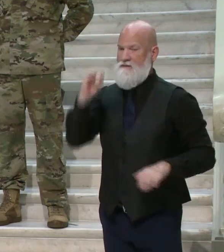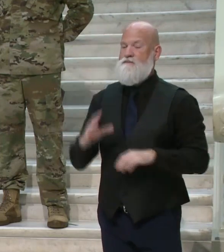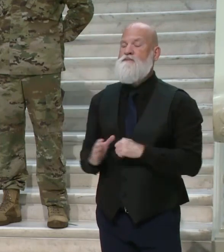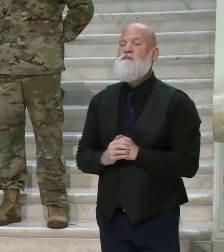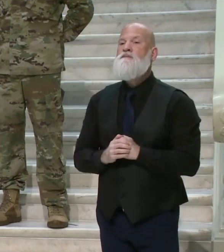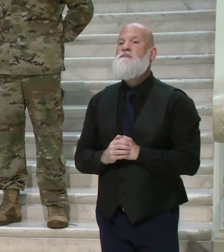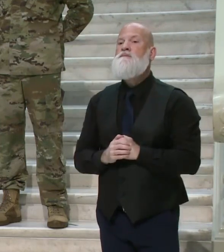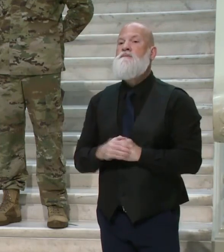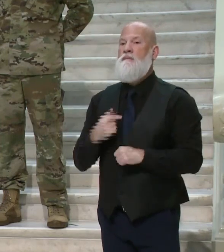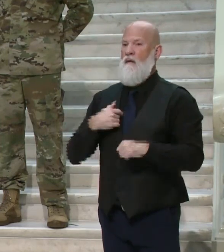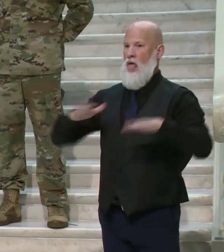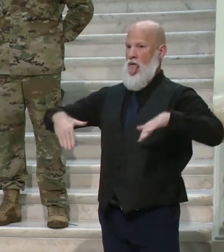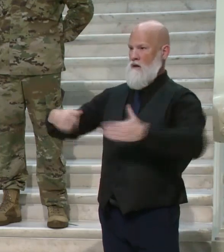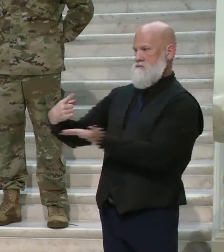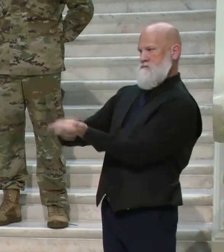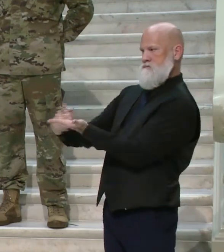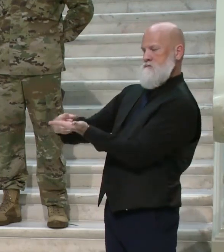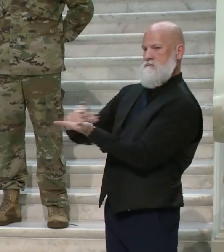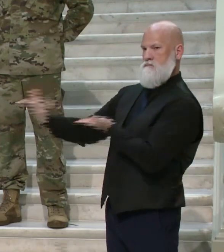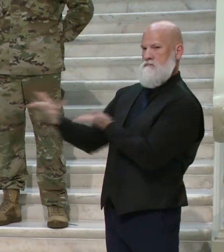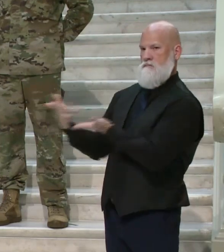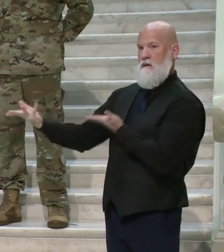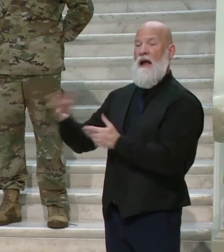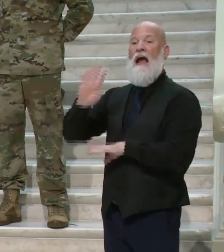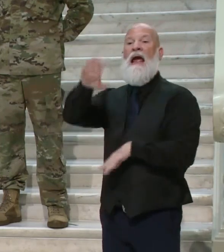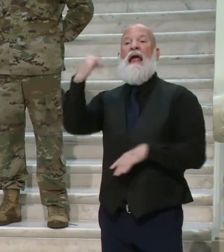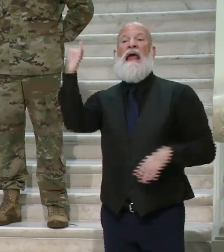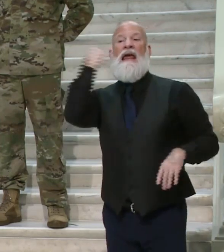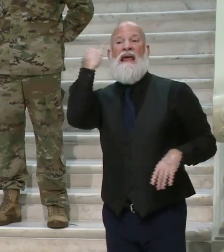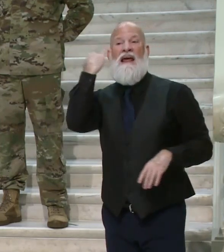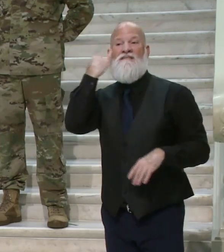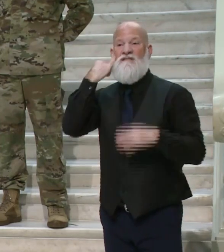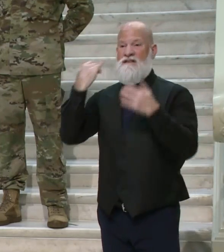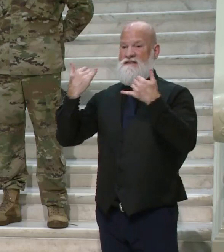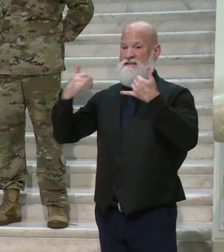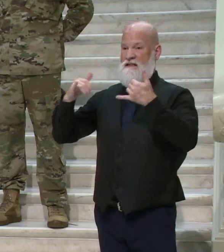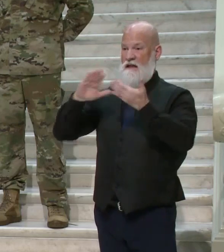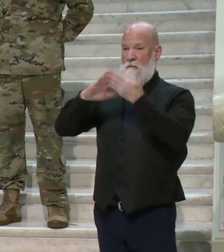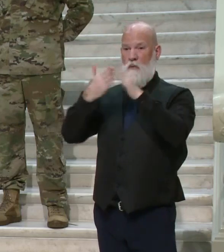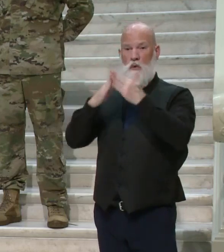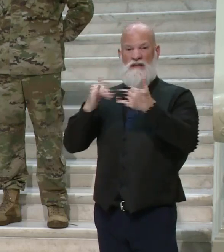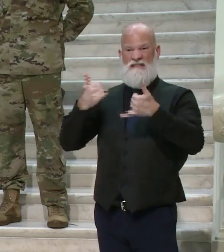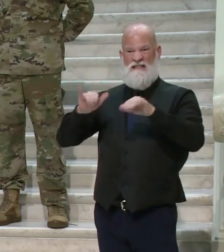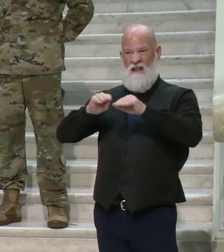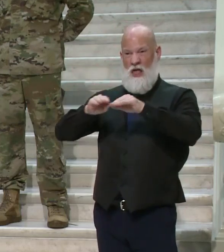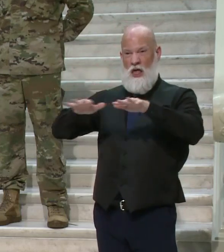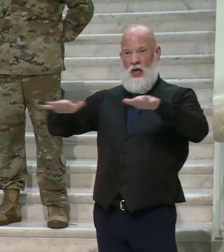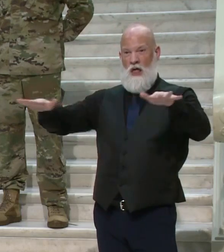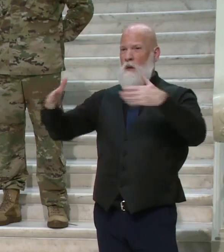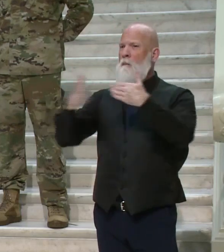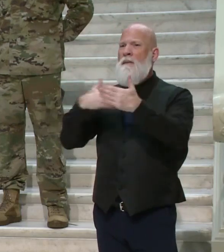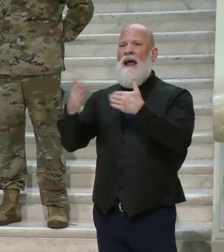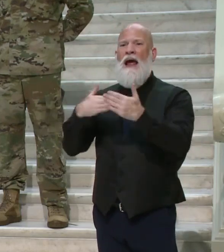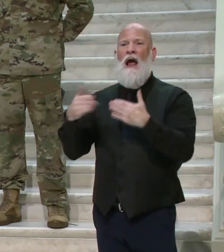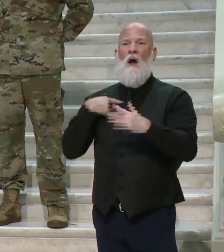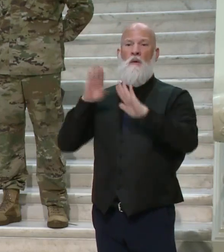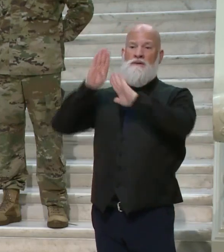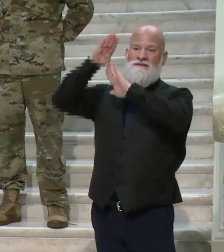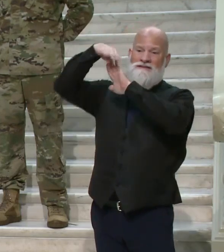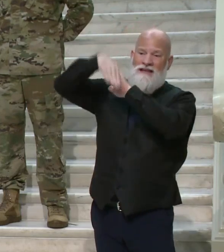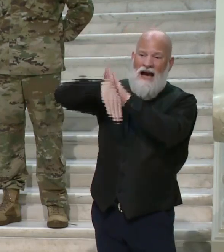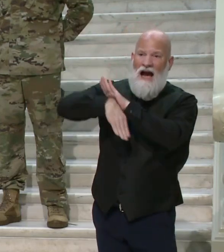advice, I think if there's still community spread out there, even though we're on the downside and going to where